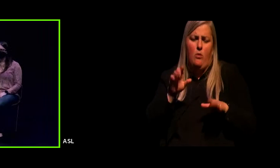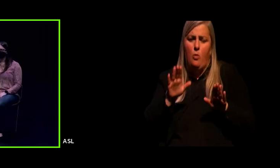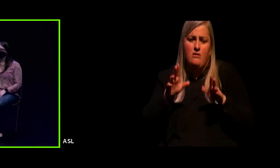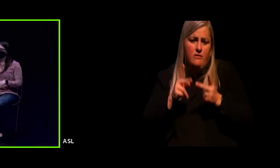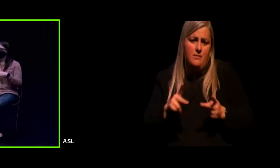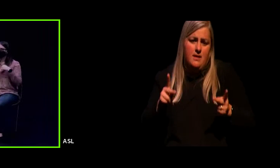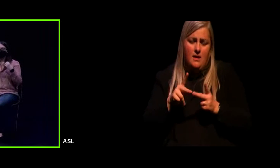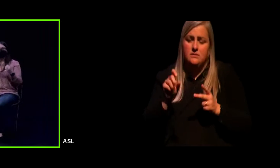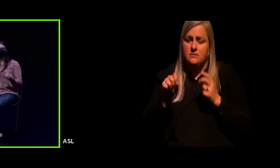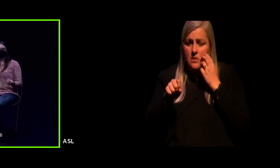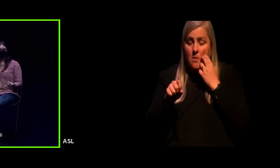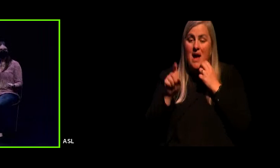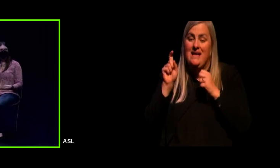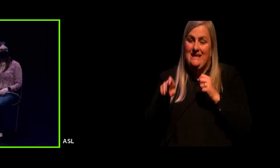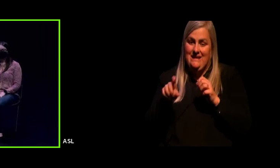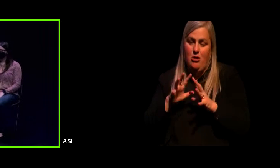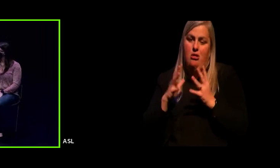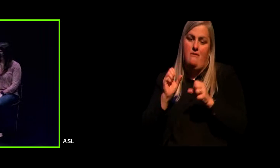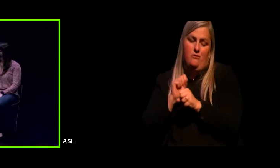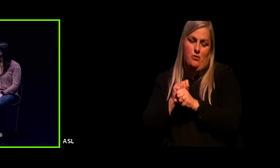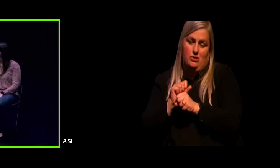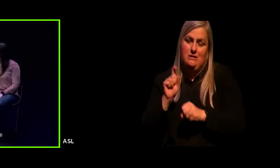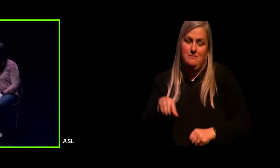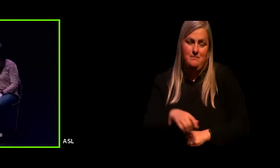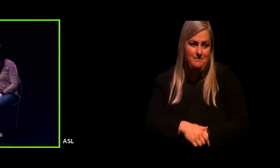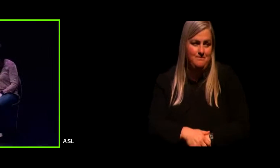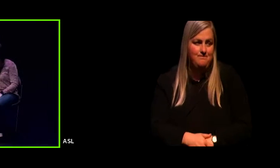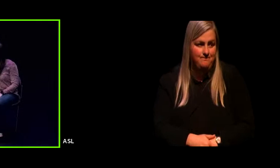places, but they need a lot of work.